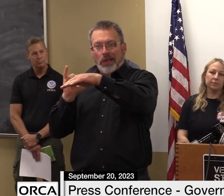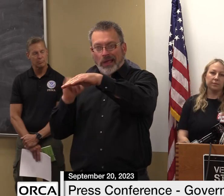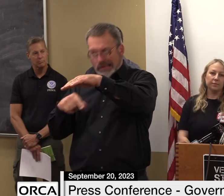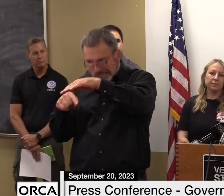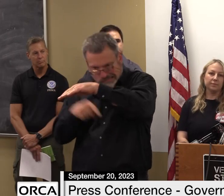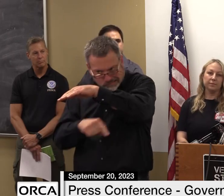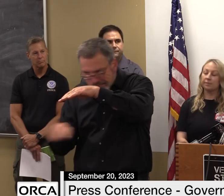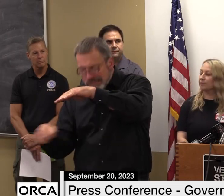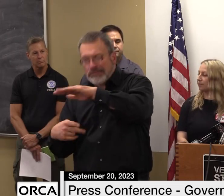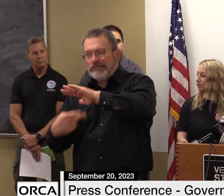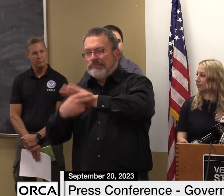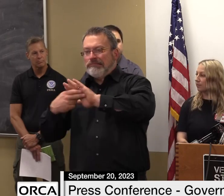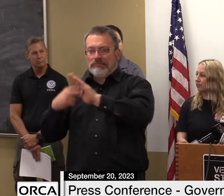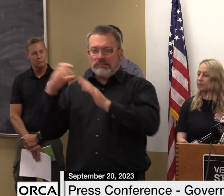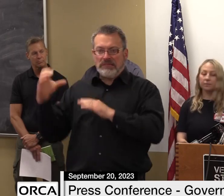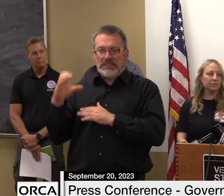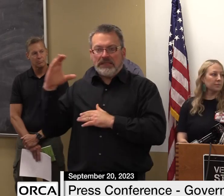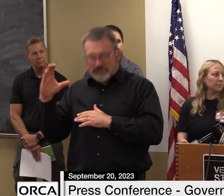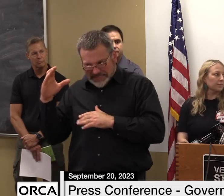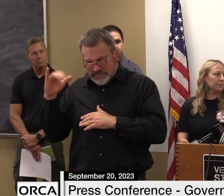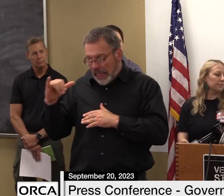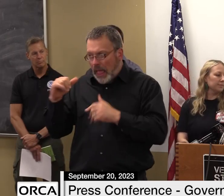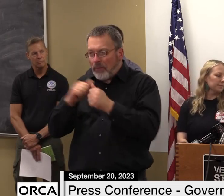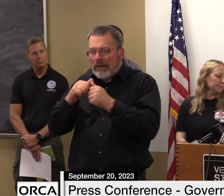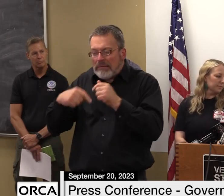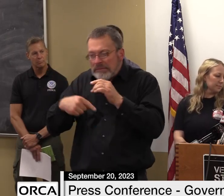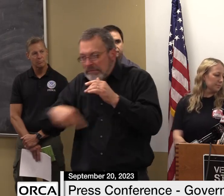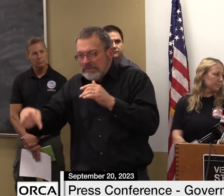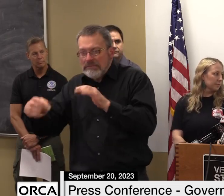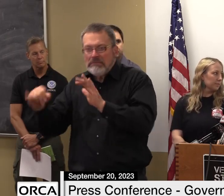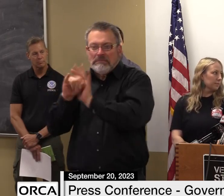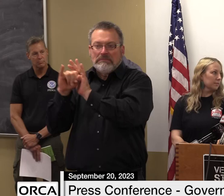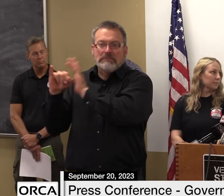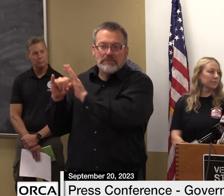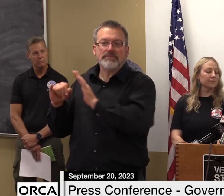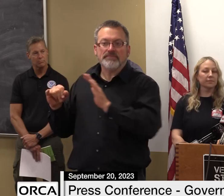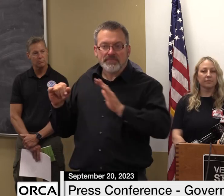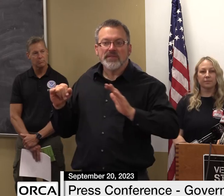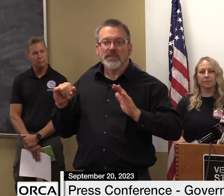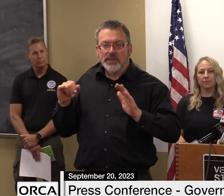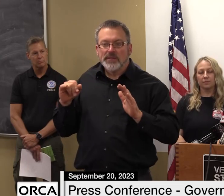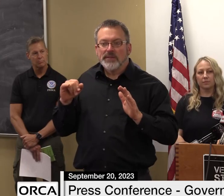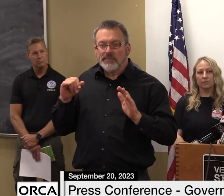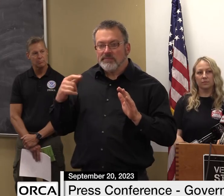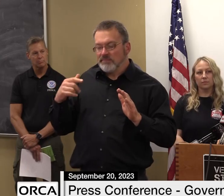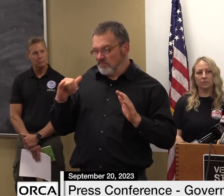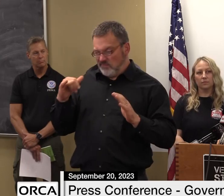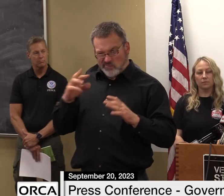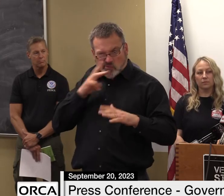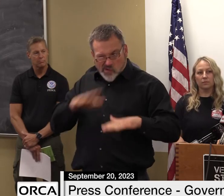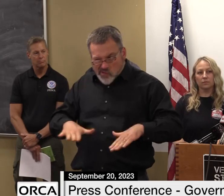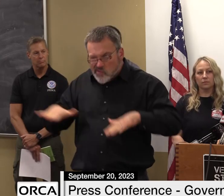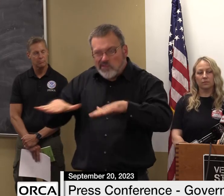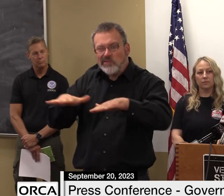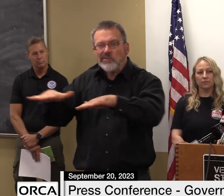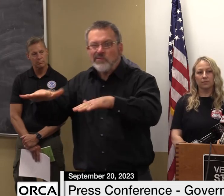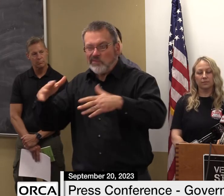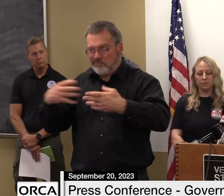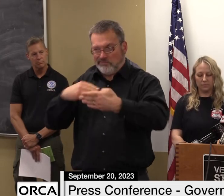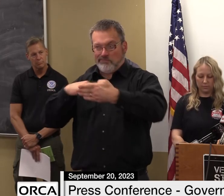level. We knew where the water would start seeping up from the cracks in the floor when the river hit that CB